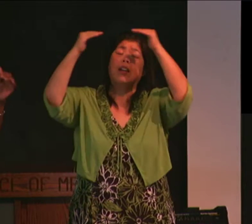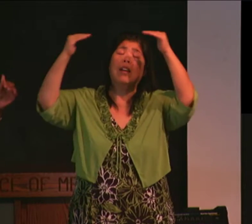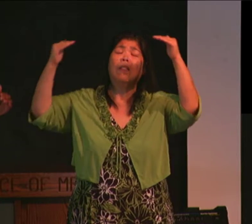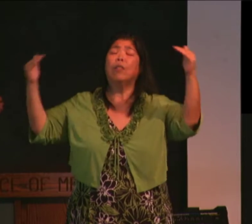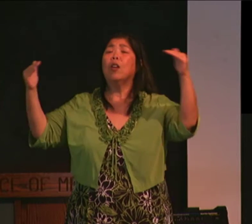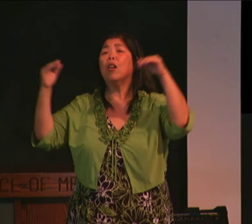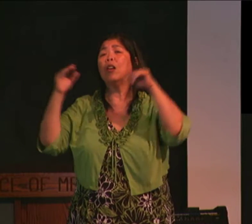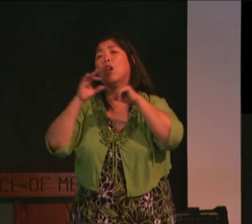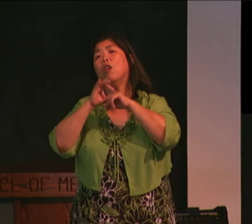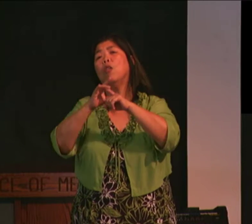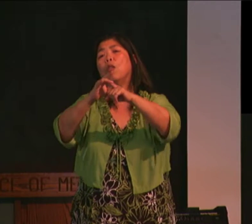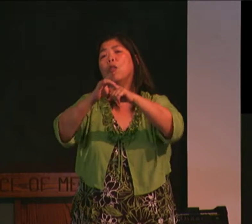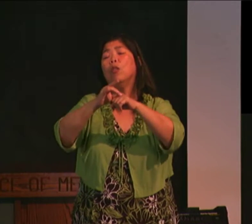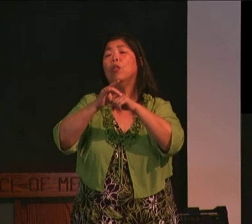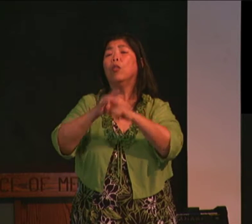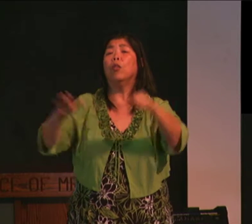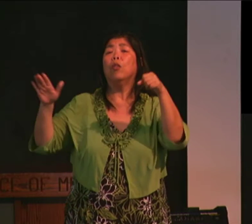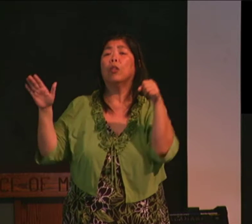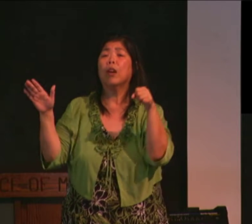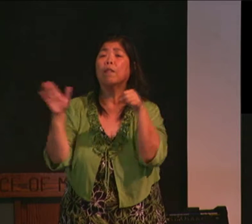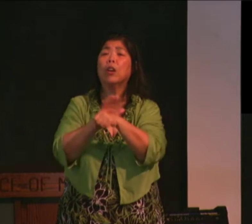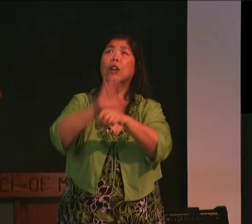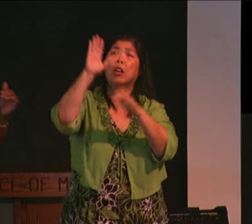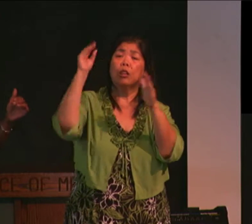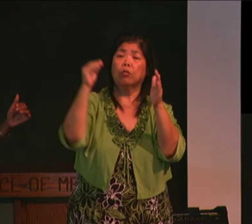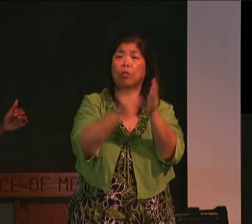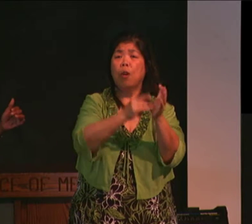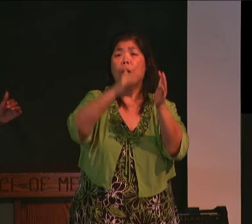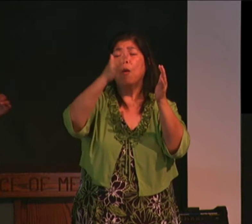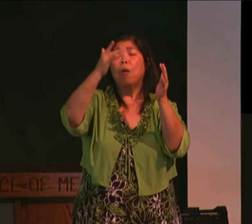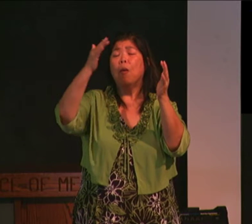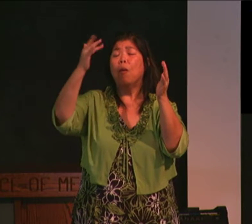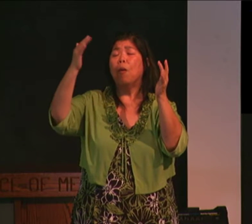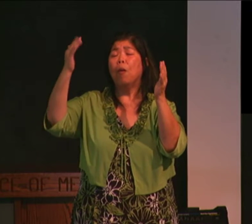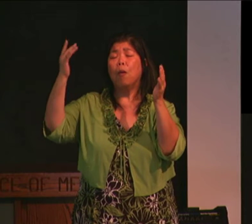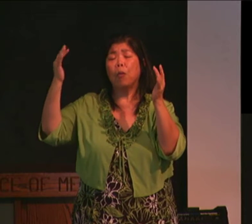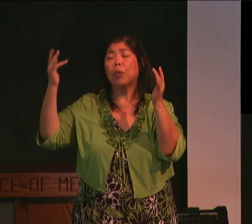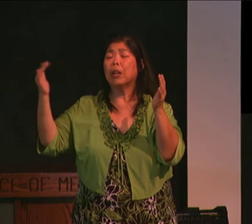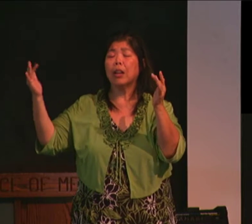Heaven and earth are filled with your glory.